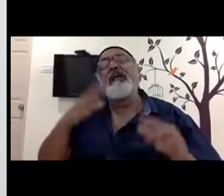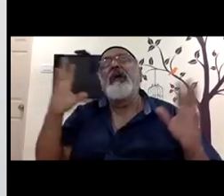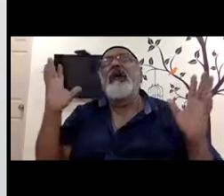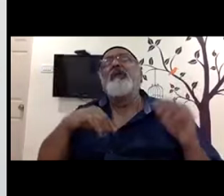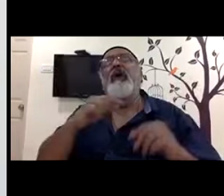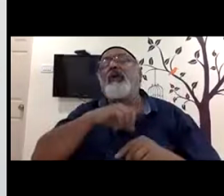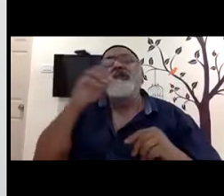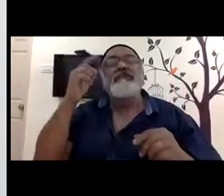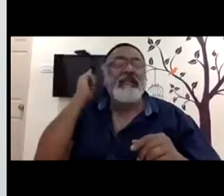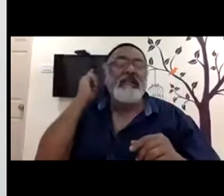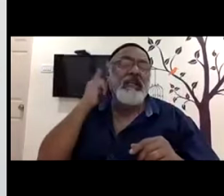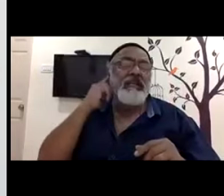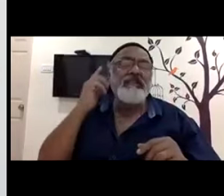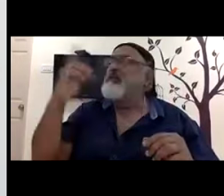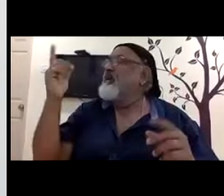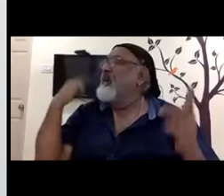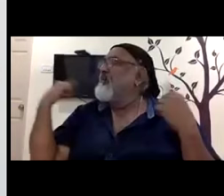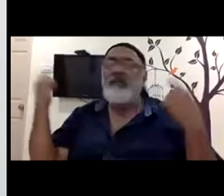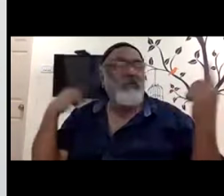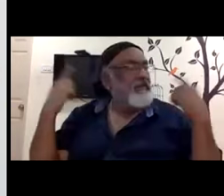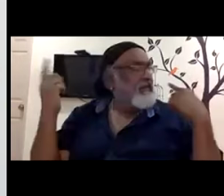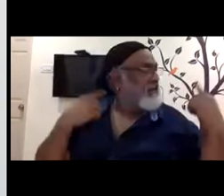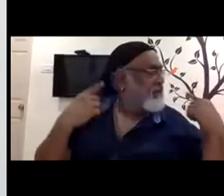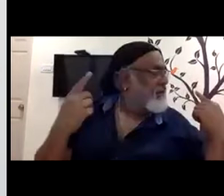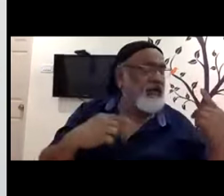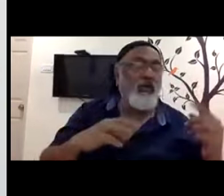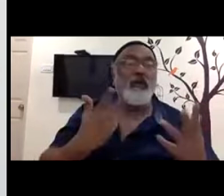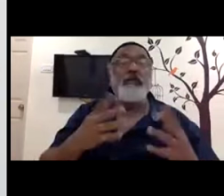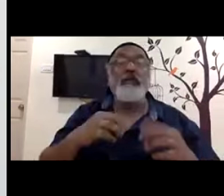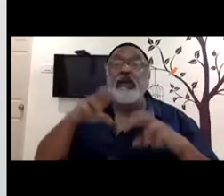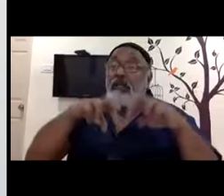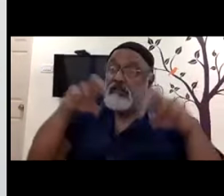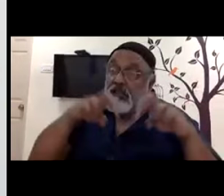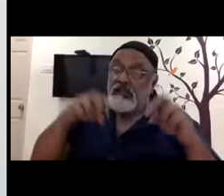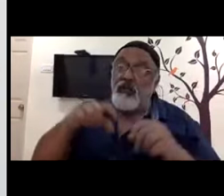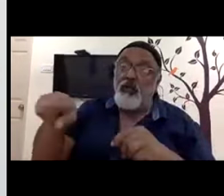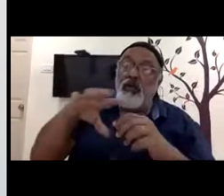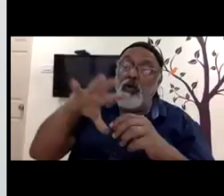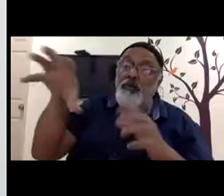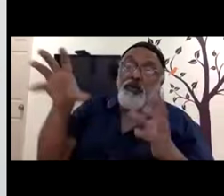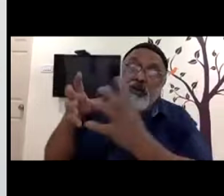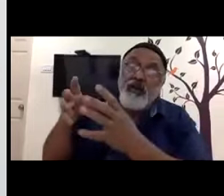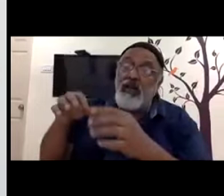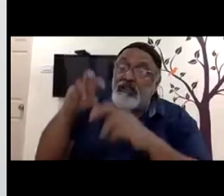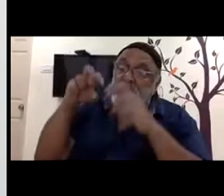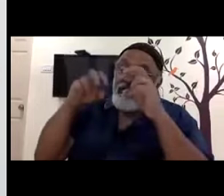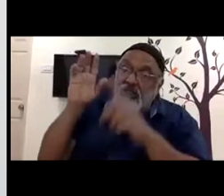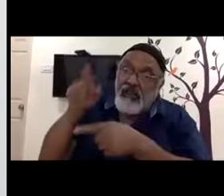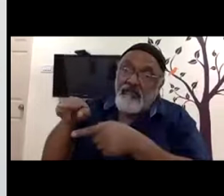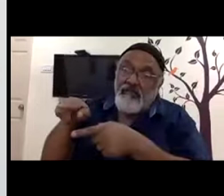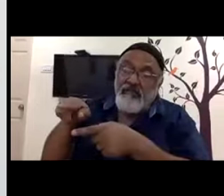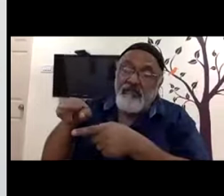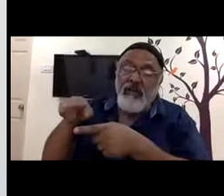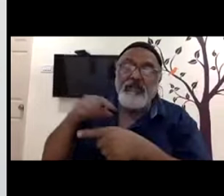of hearsay. But then when there is some research being done on that community, or if I